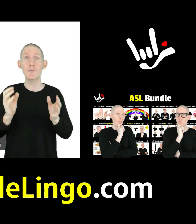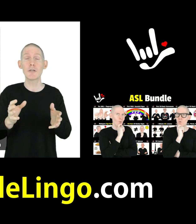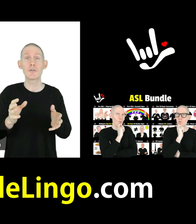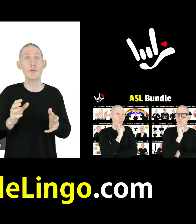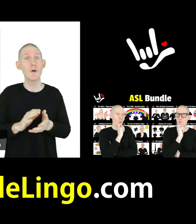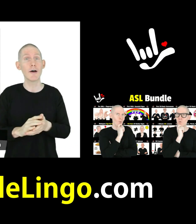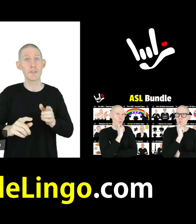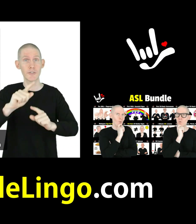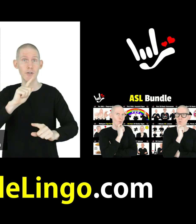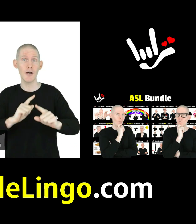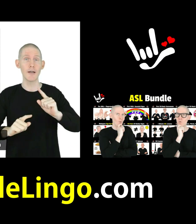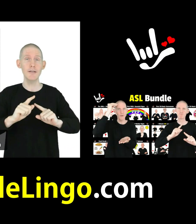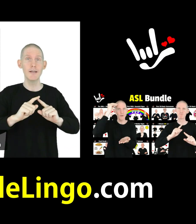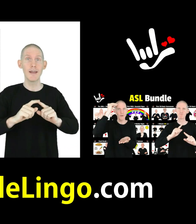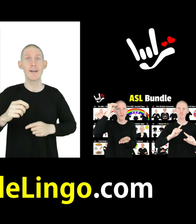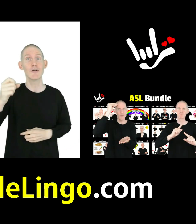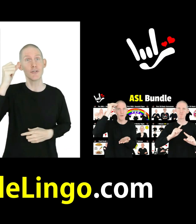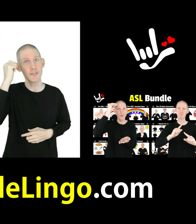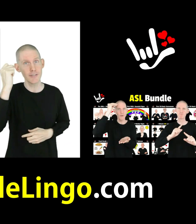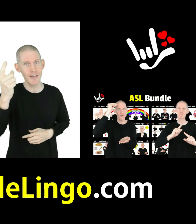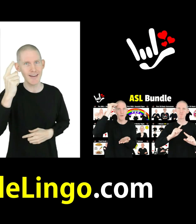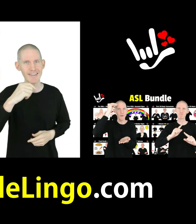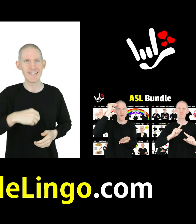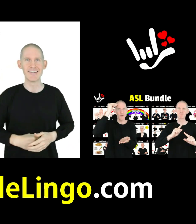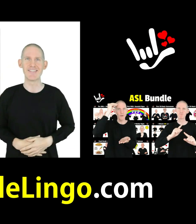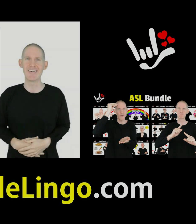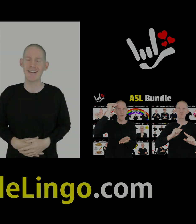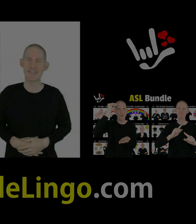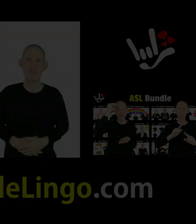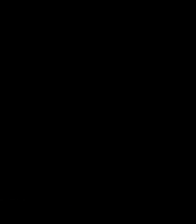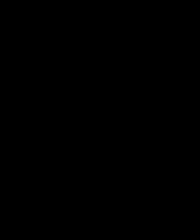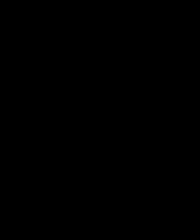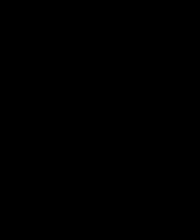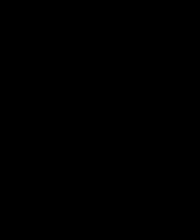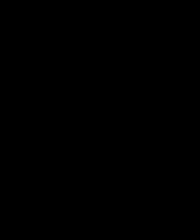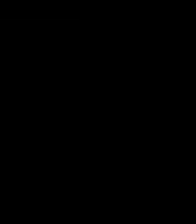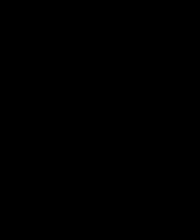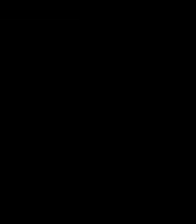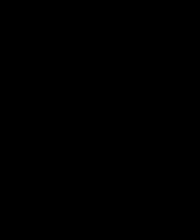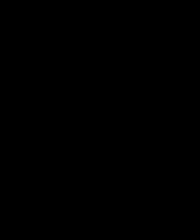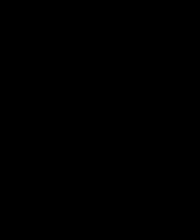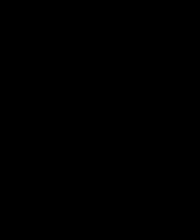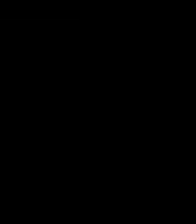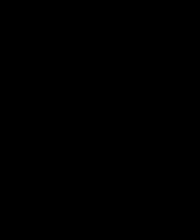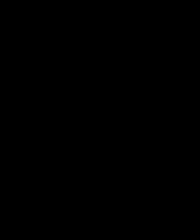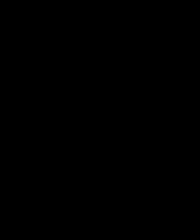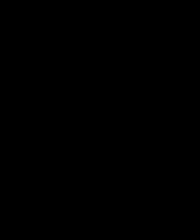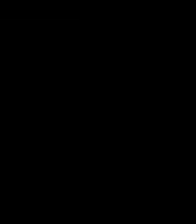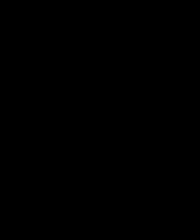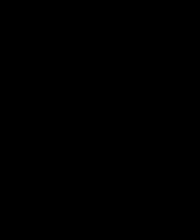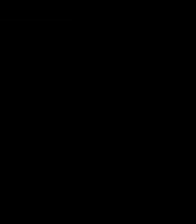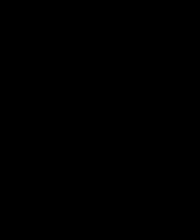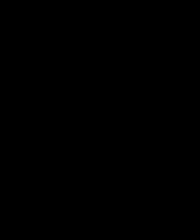and understanding. Because when you get out there in the real world, you're signing like crazy, but if you can't understand what someone's signing to